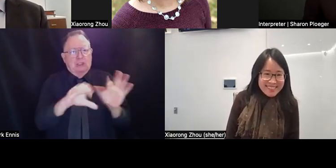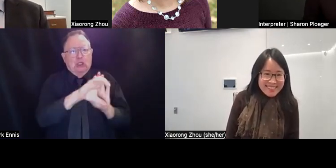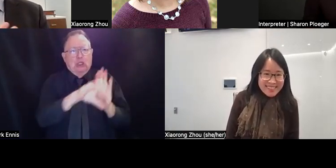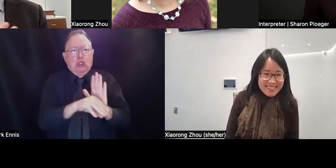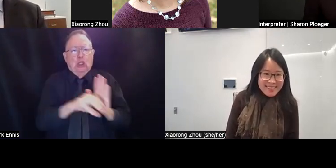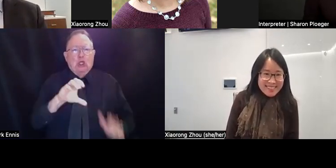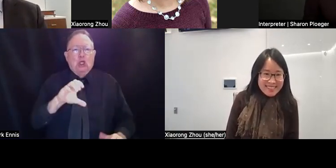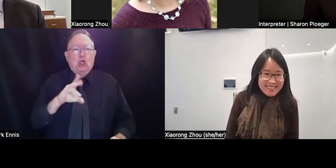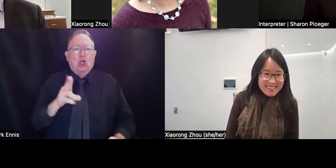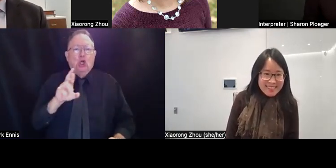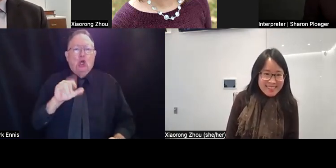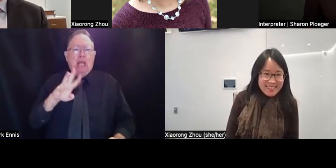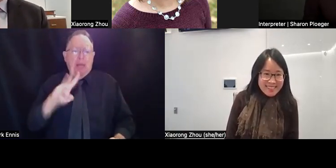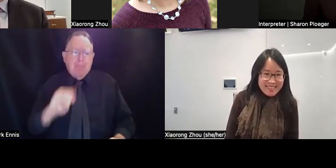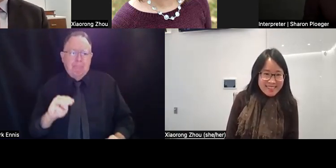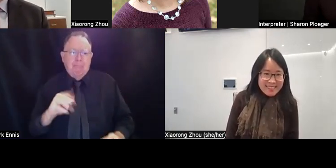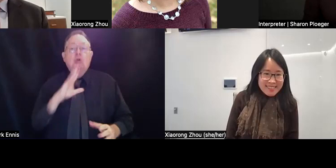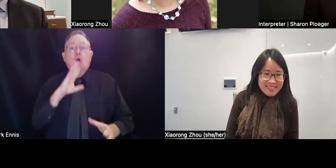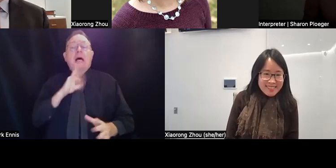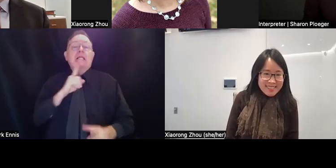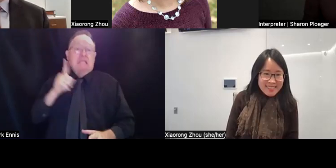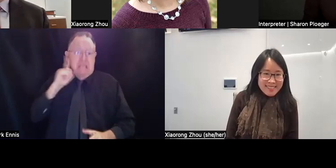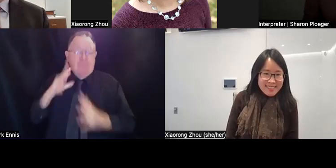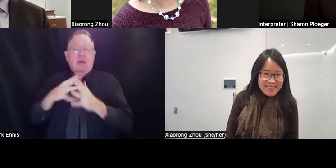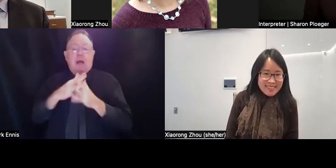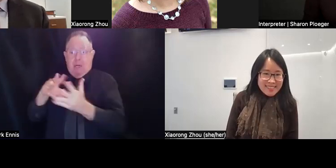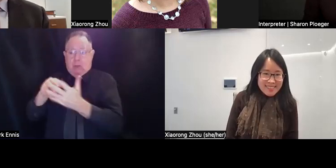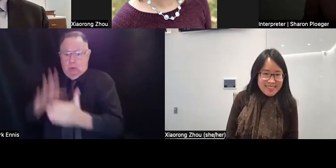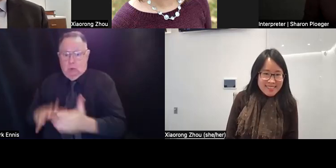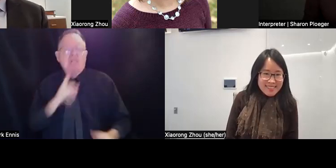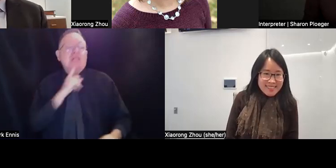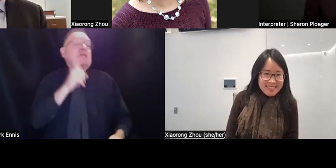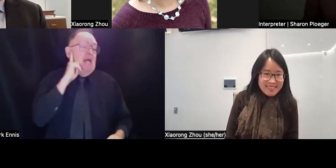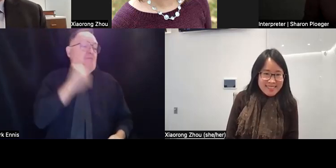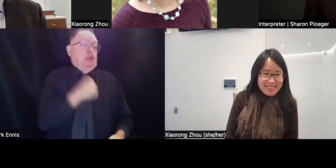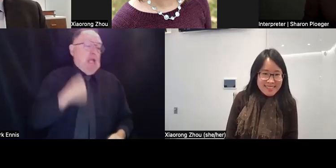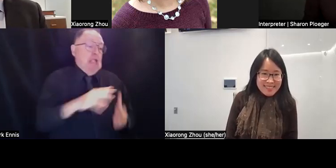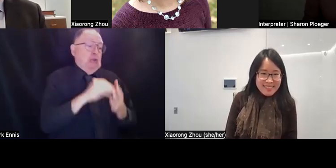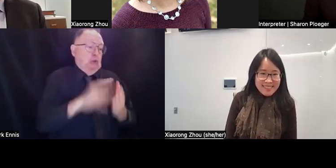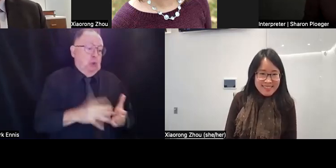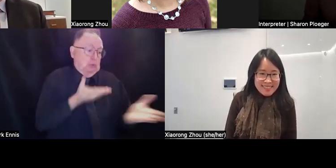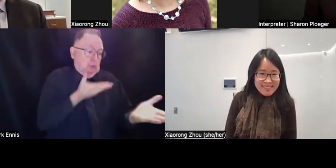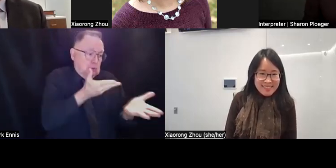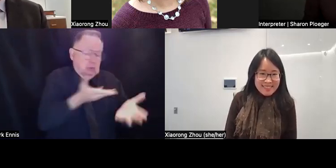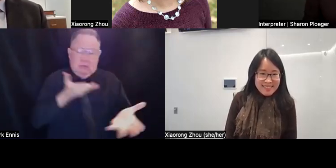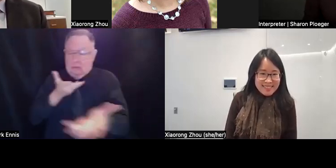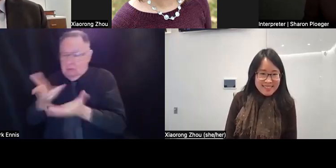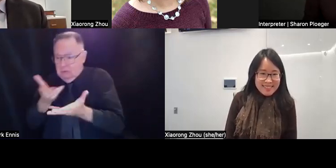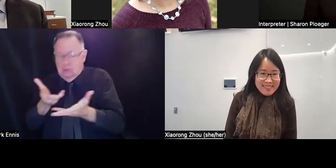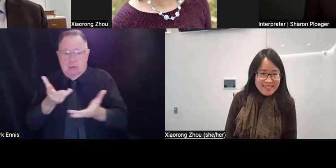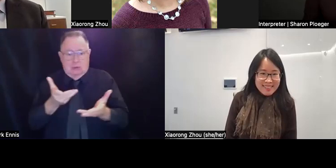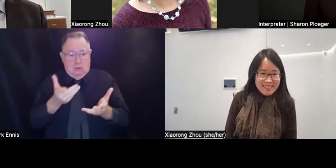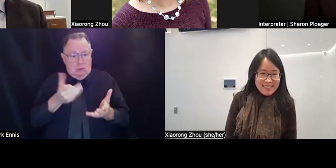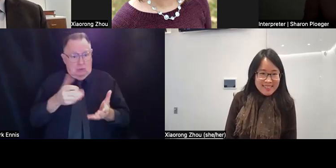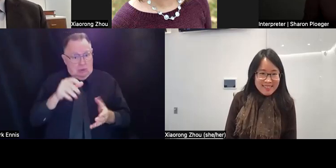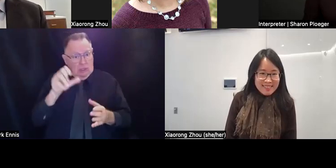with deaf American students and deaf Chinese students. Are there many other deaf Chinese people at St. Cloud